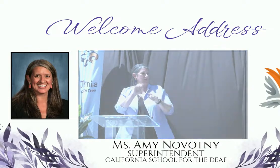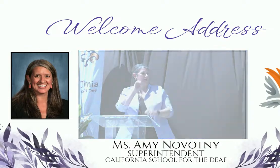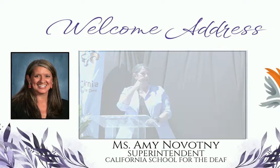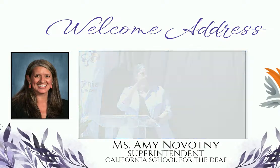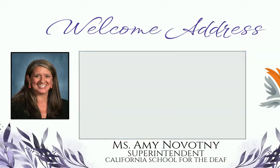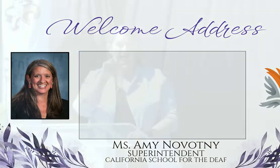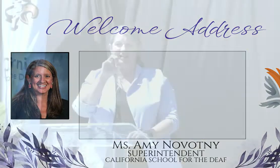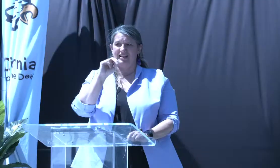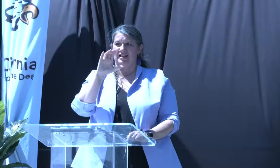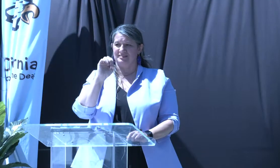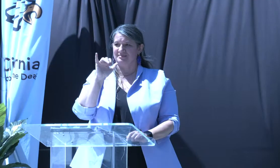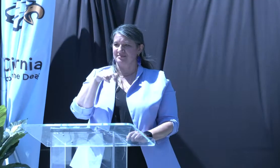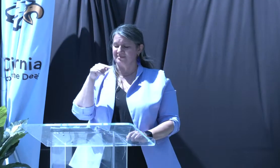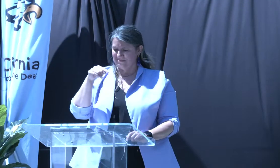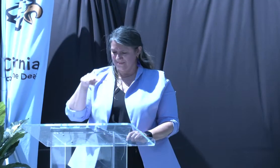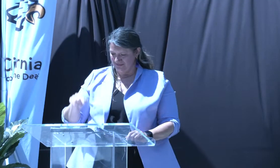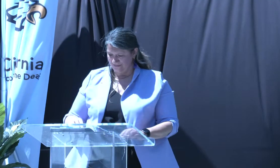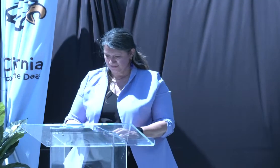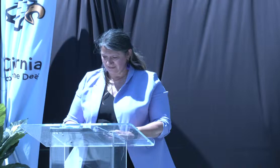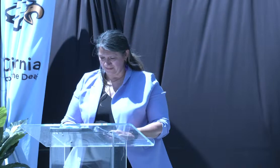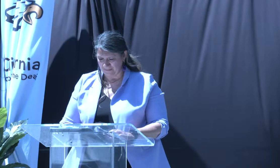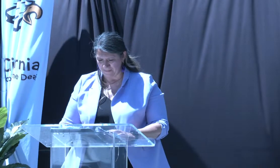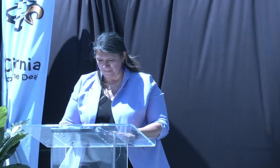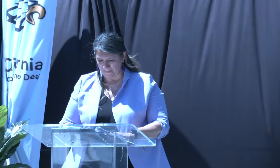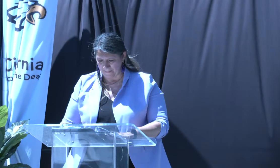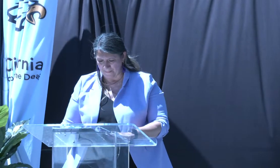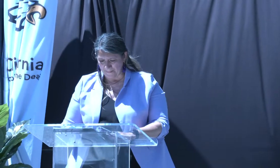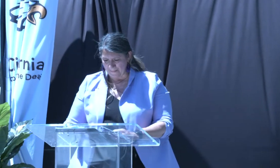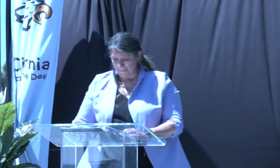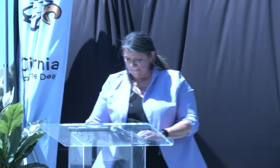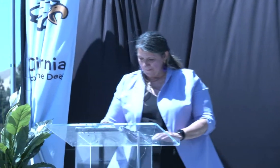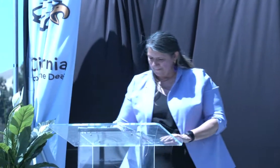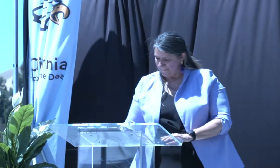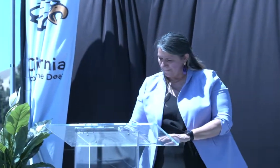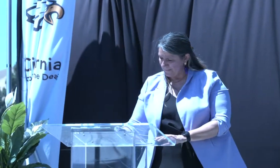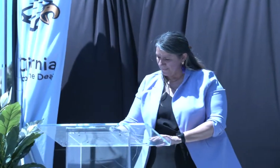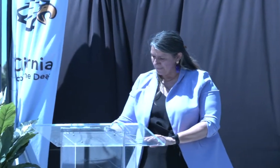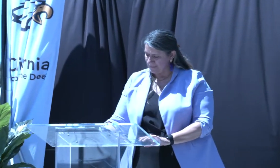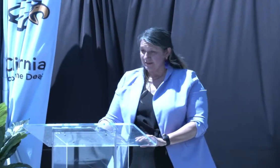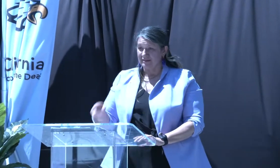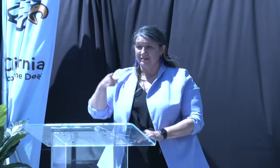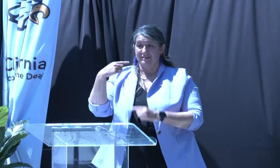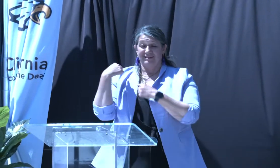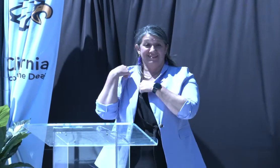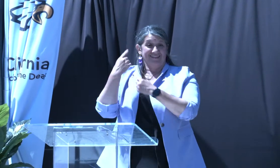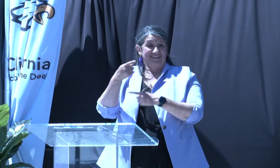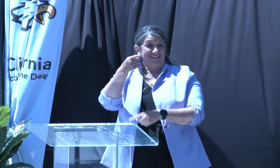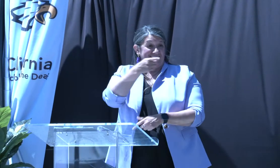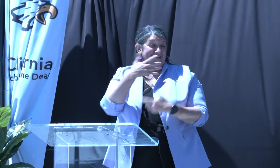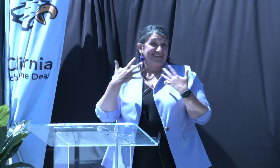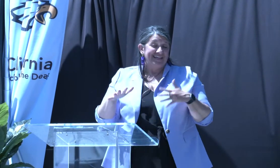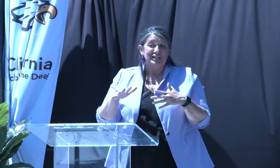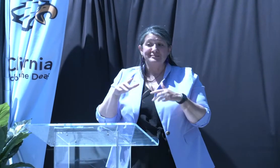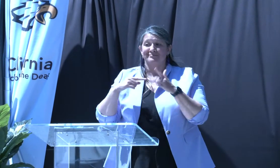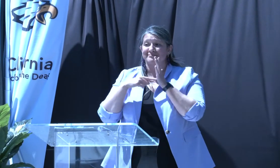you. And that will be your journey. It doesn't end today. It commences after today.